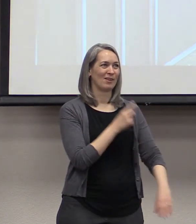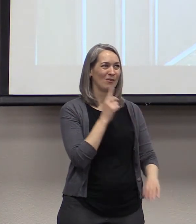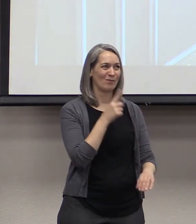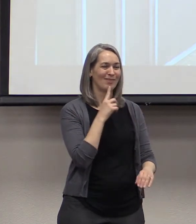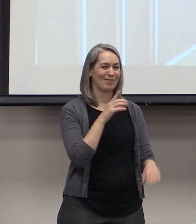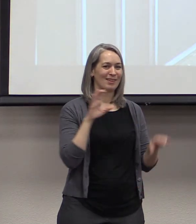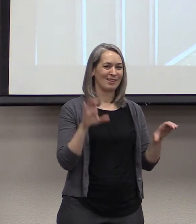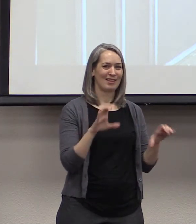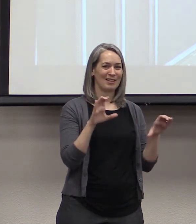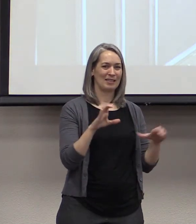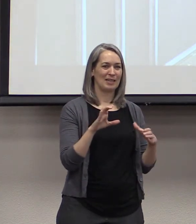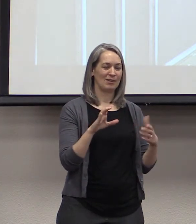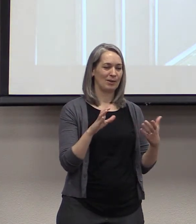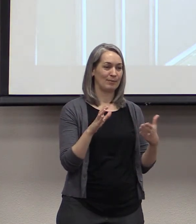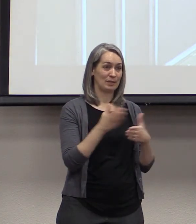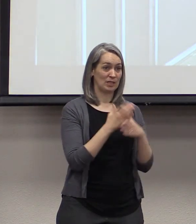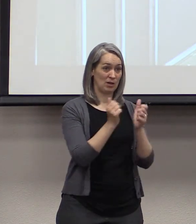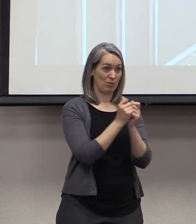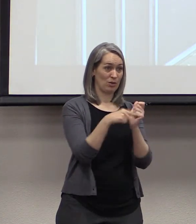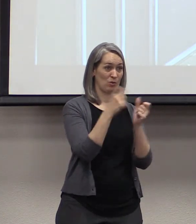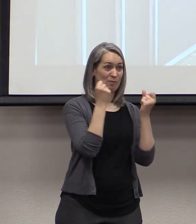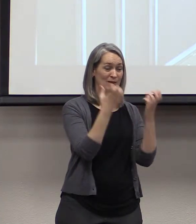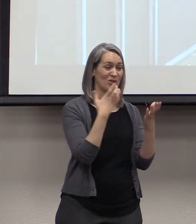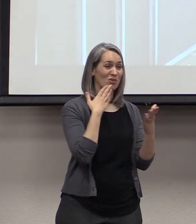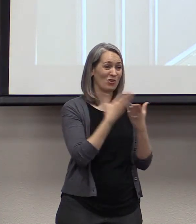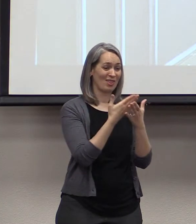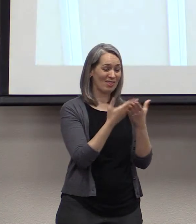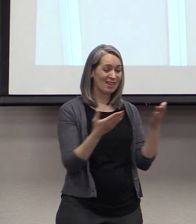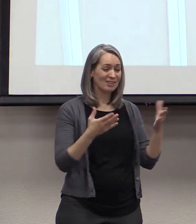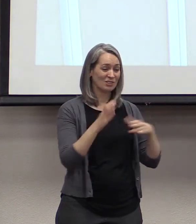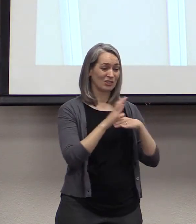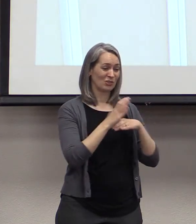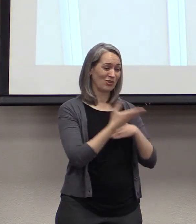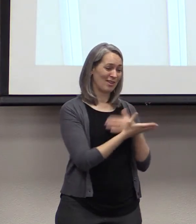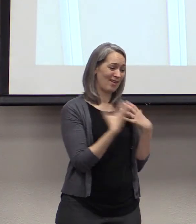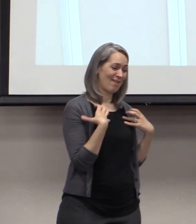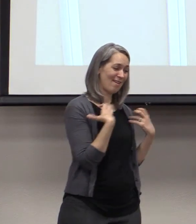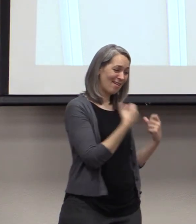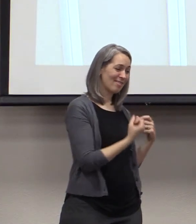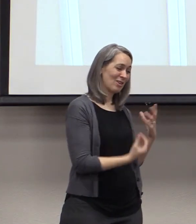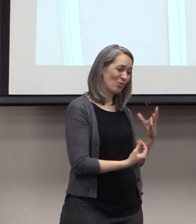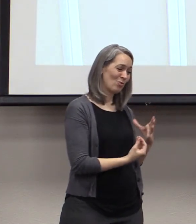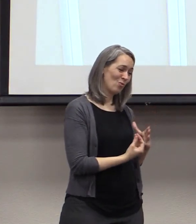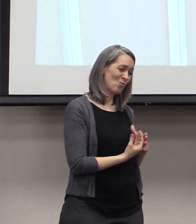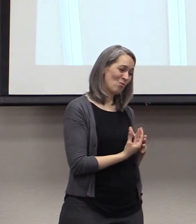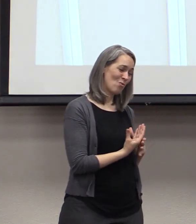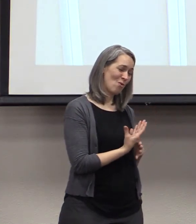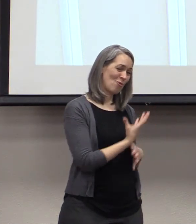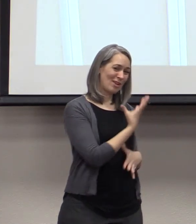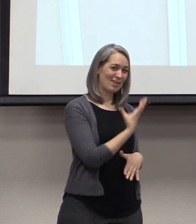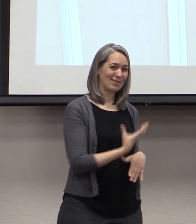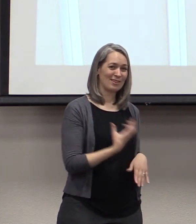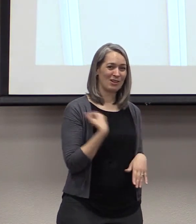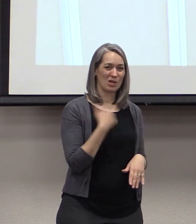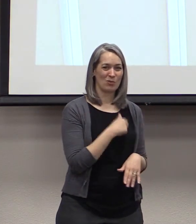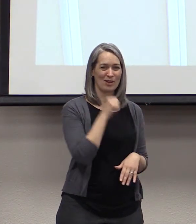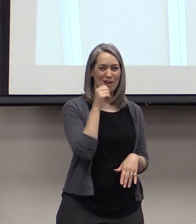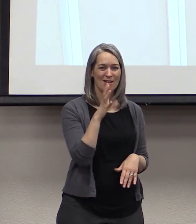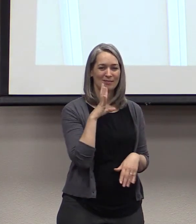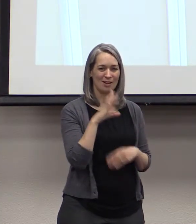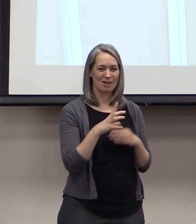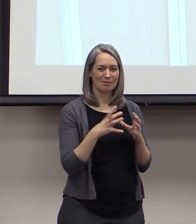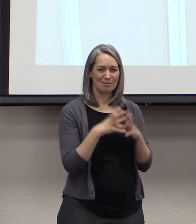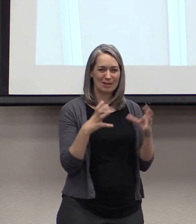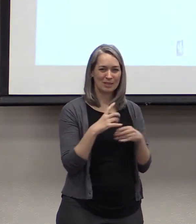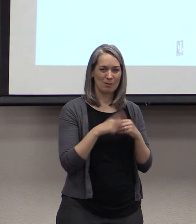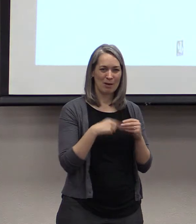did share with you a lot of good things. The church is healthy and it is growing in Anahuac. We didn't talk too much about